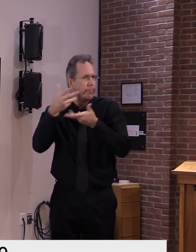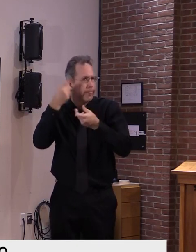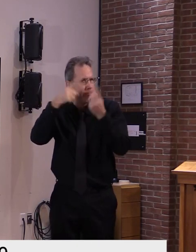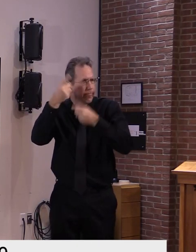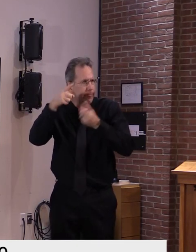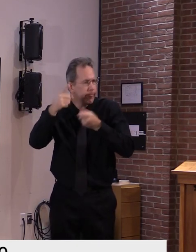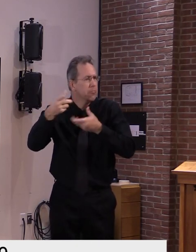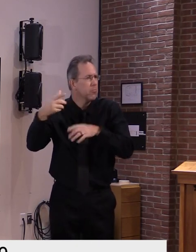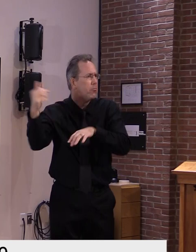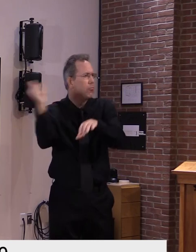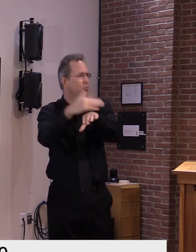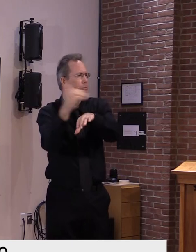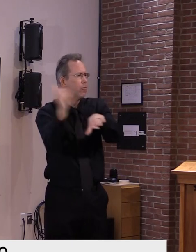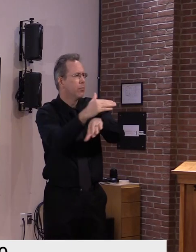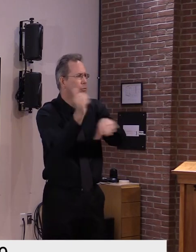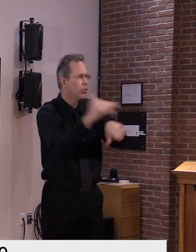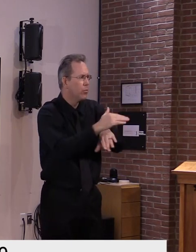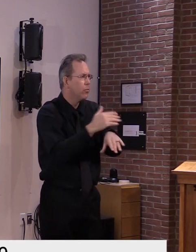there.